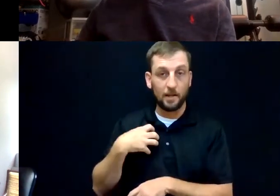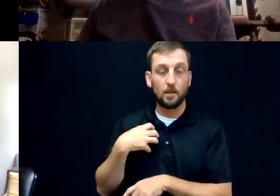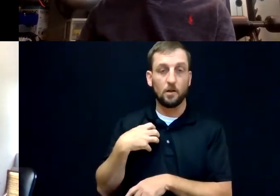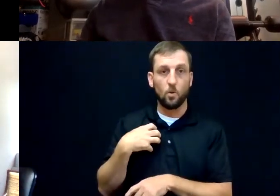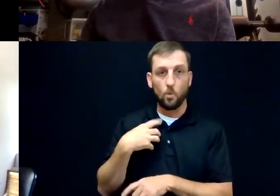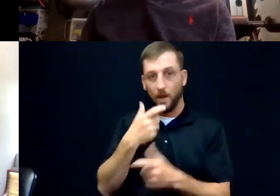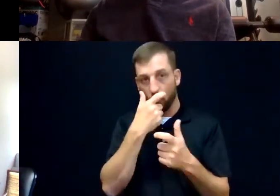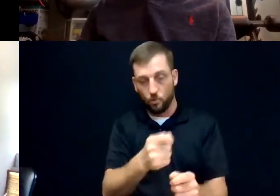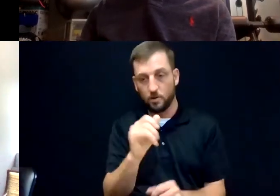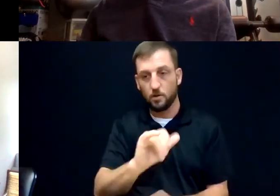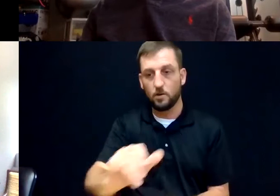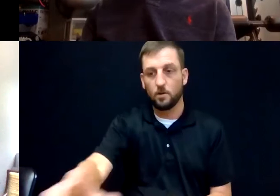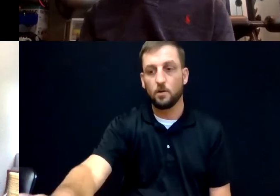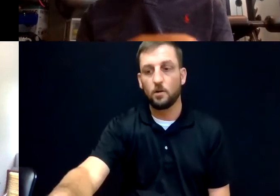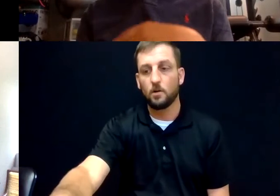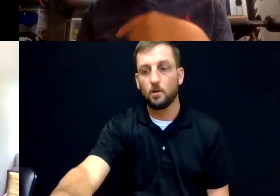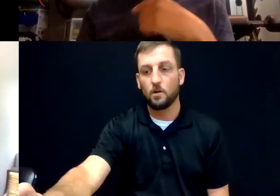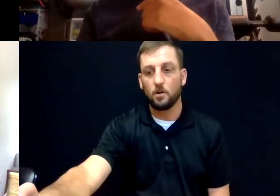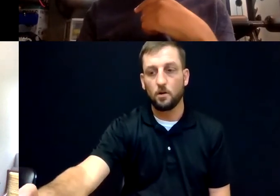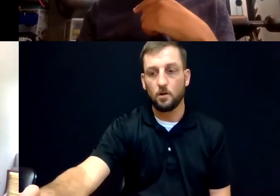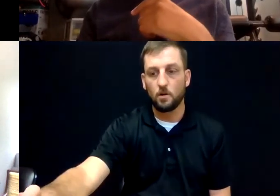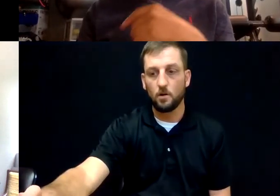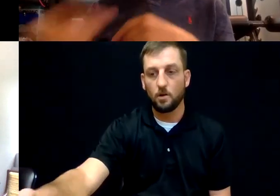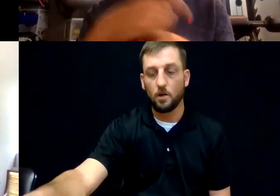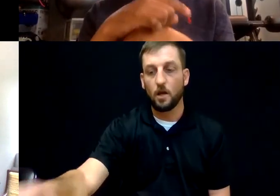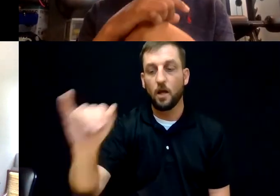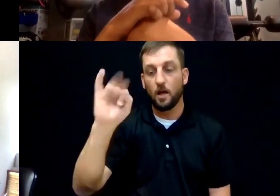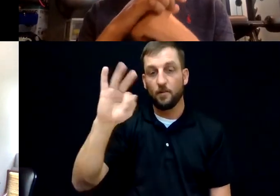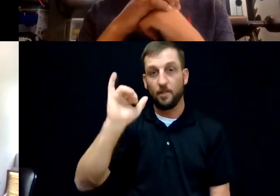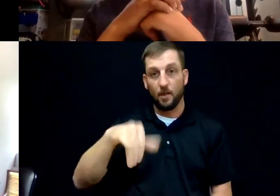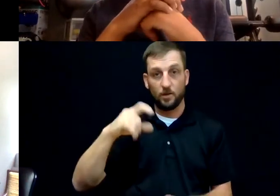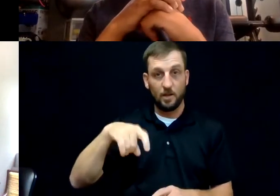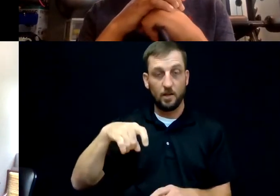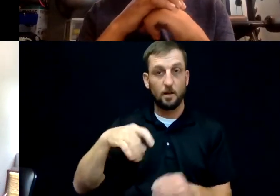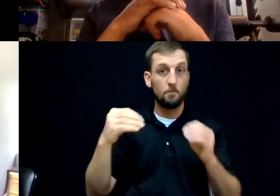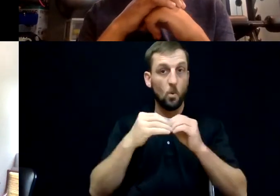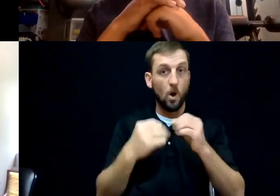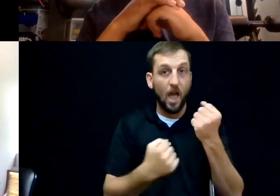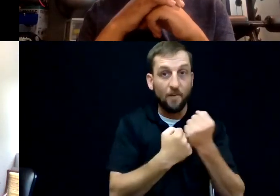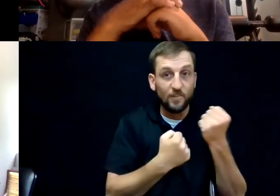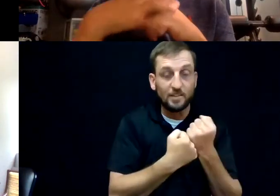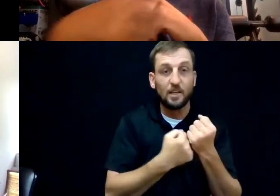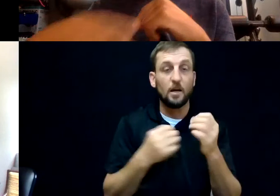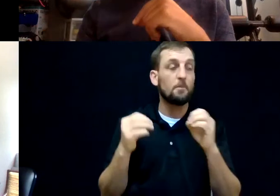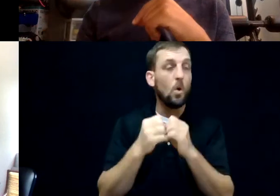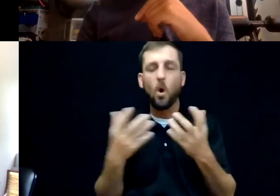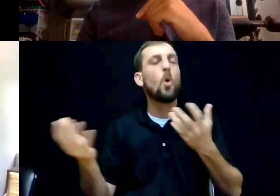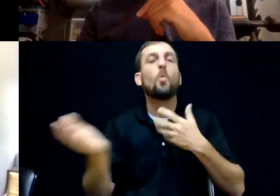interested in helping if that's what's needed. If there's more advocacy, if there's more whatever needs to be